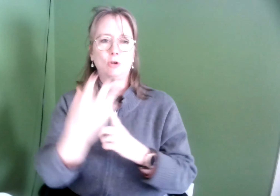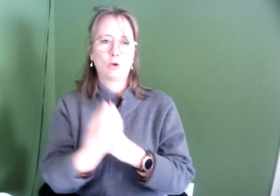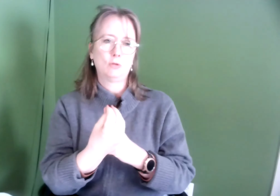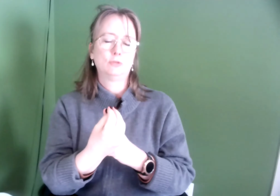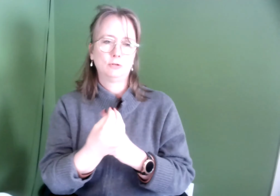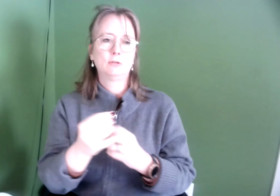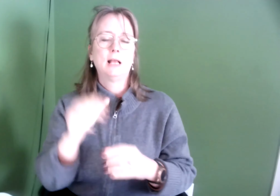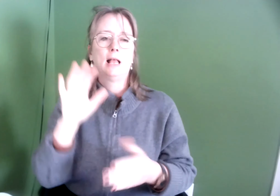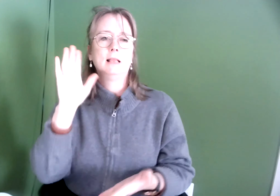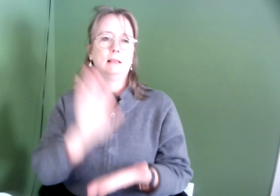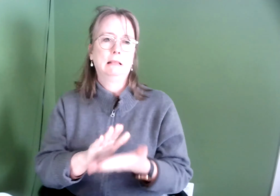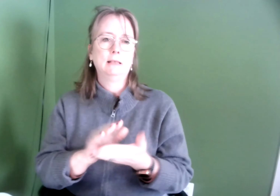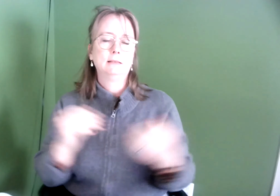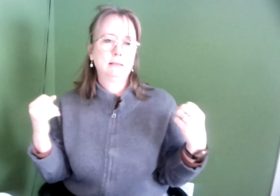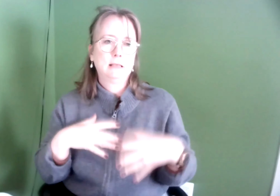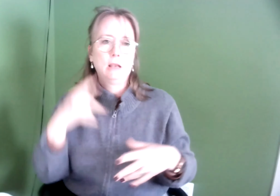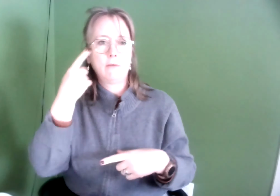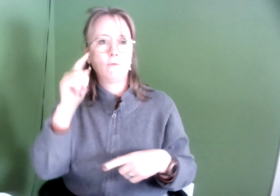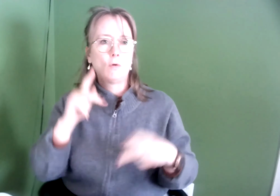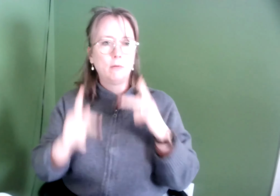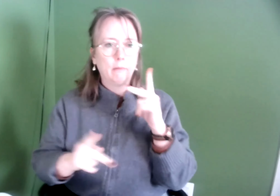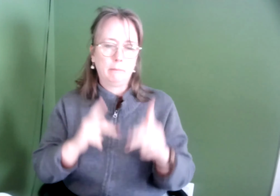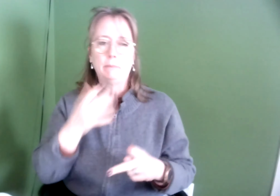fearful for people. And they were,